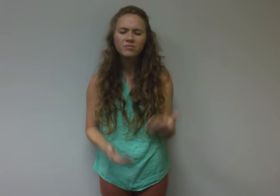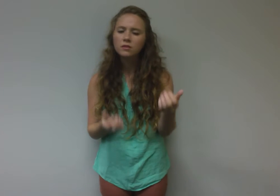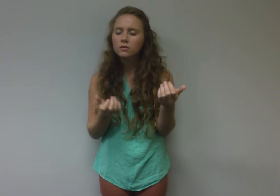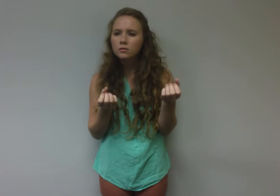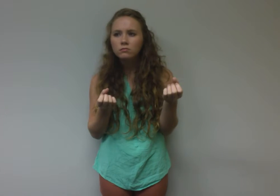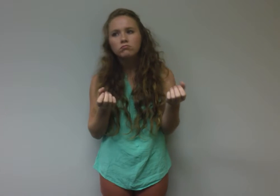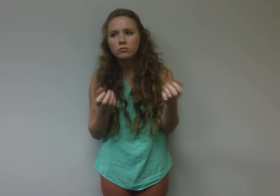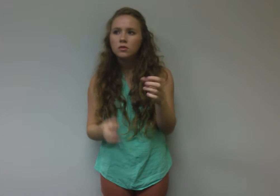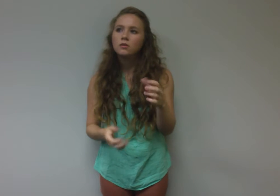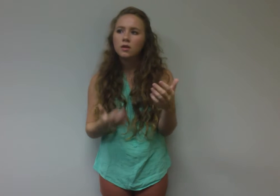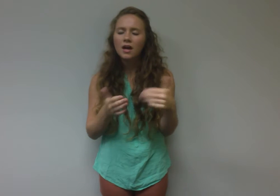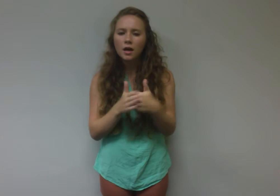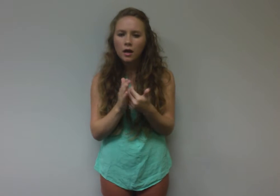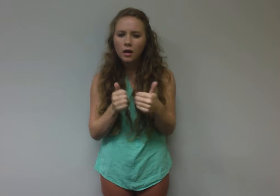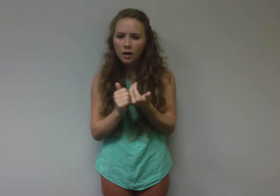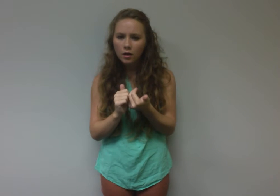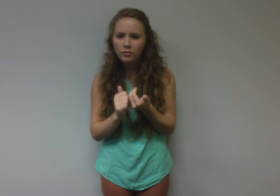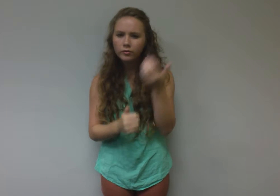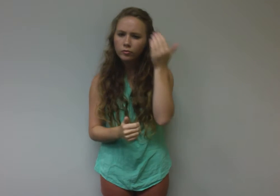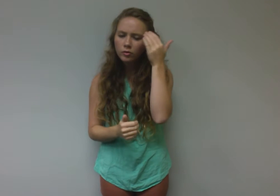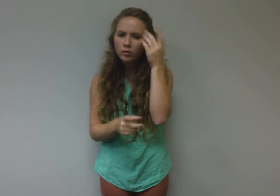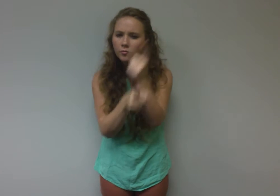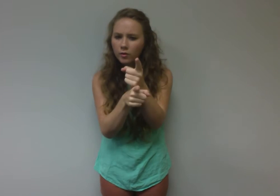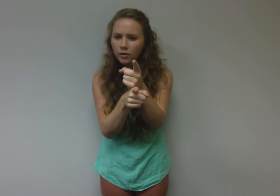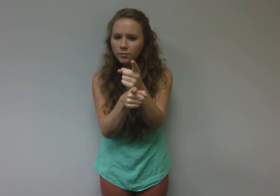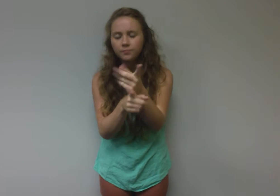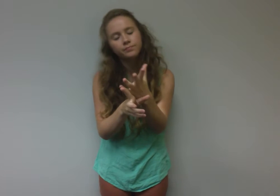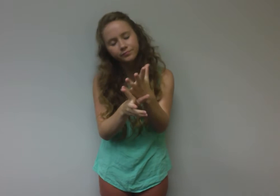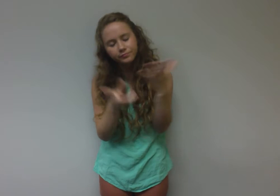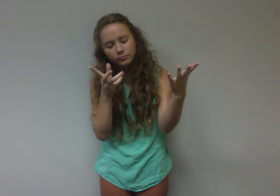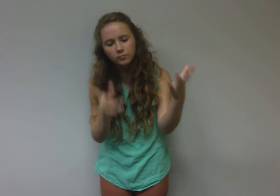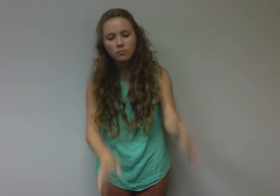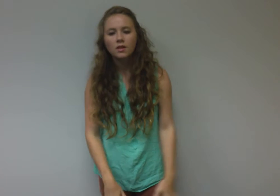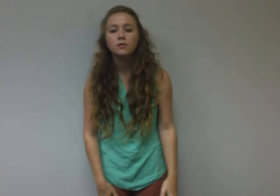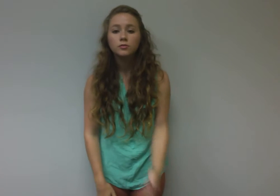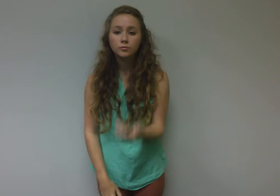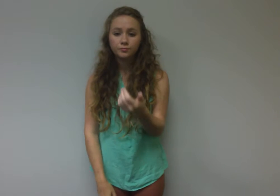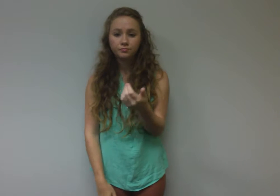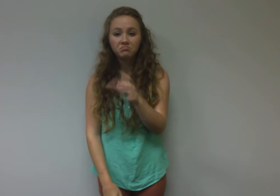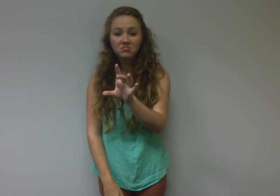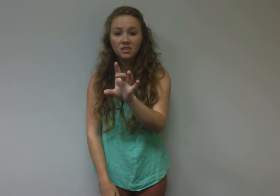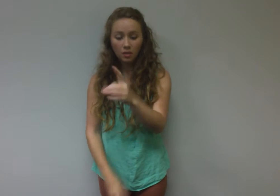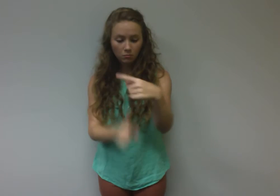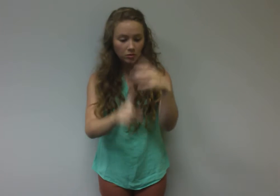right? And I don't know how comfortable you are with higher numbers, but 18 plus 7, so let's look at this pattern. 8 plus